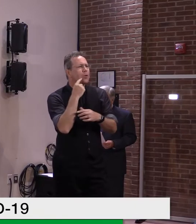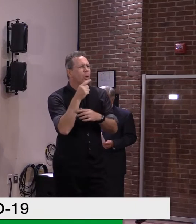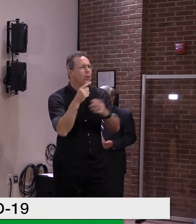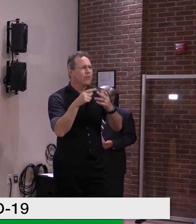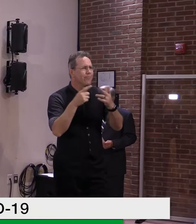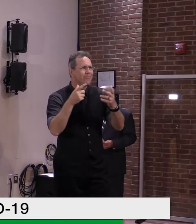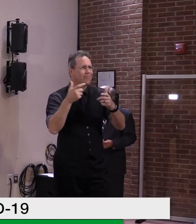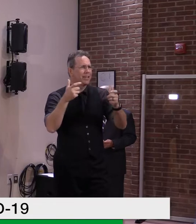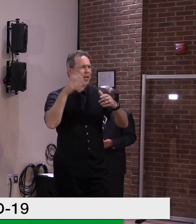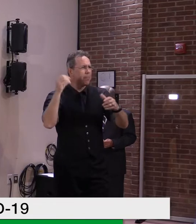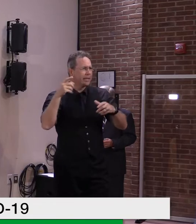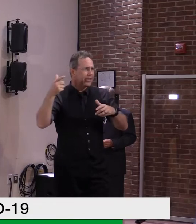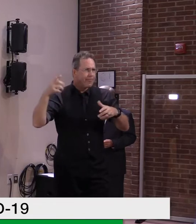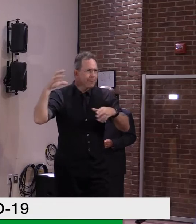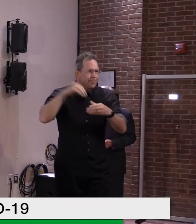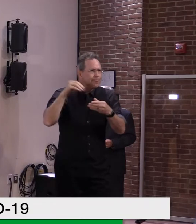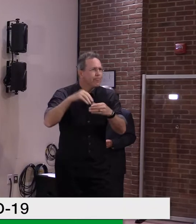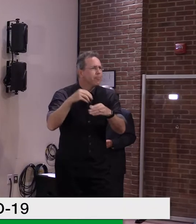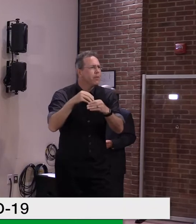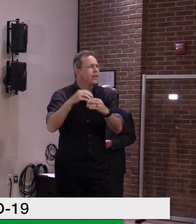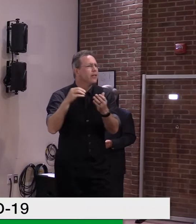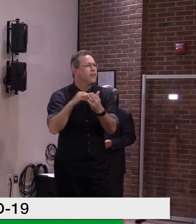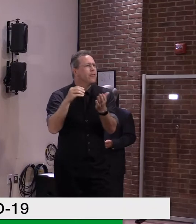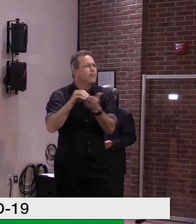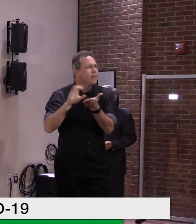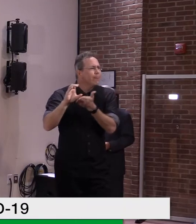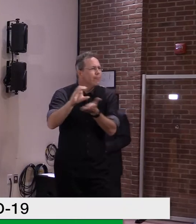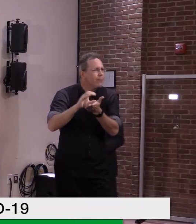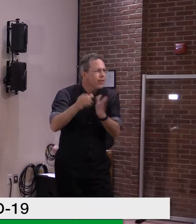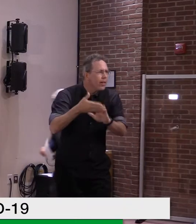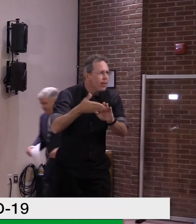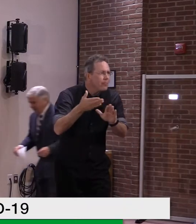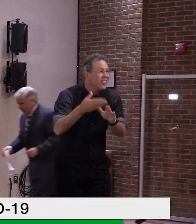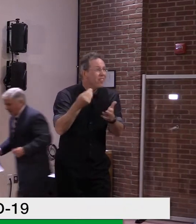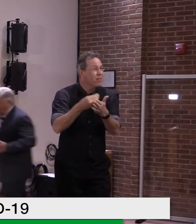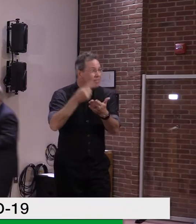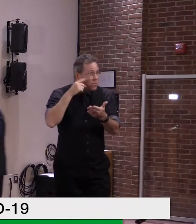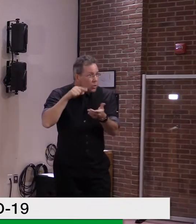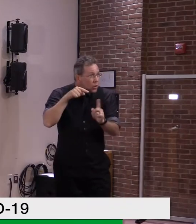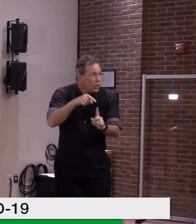be used for transitional housing? Secretary Smith.